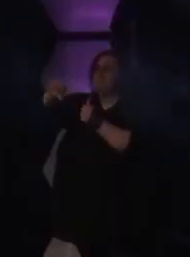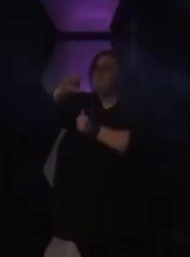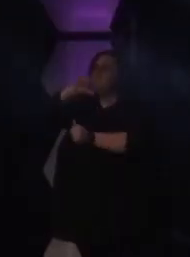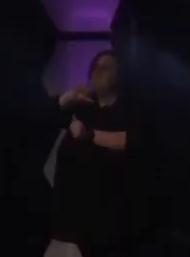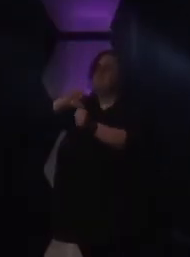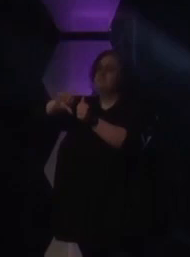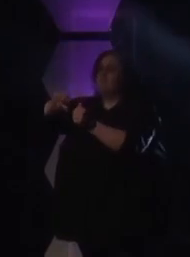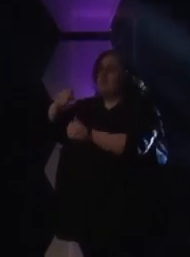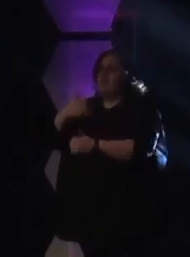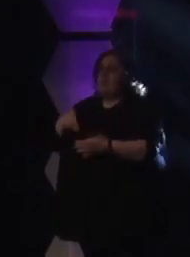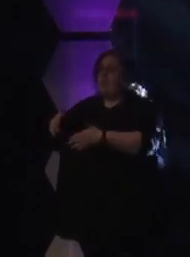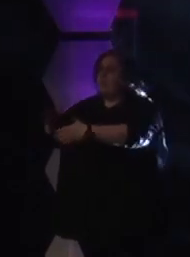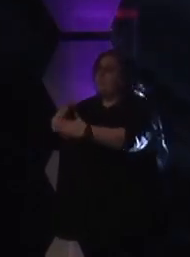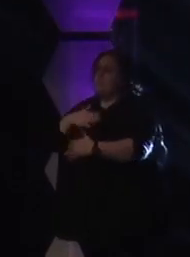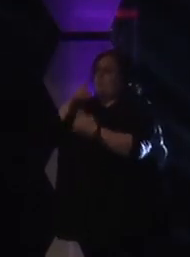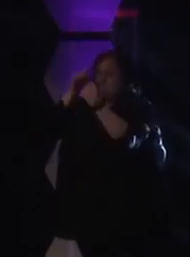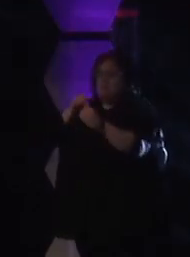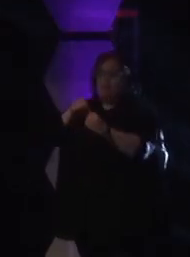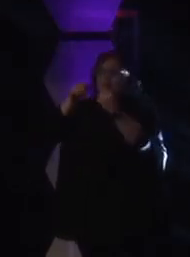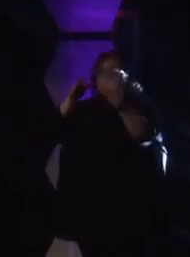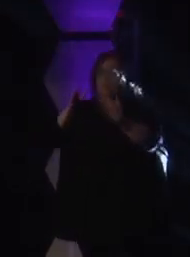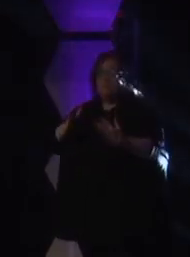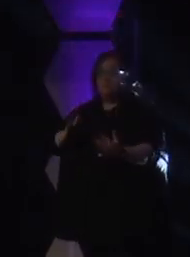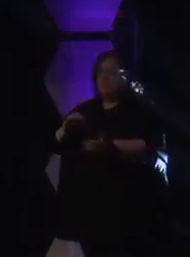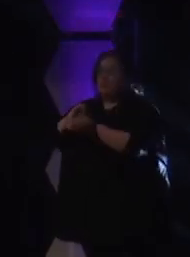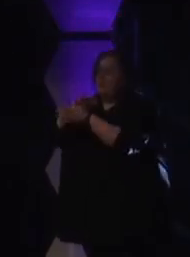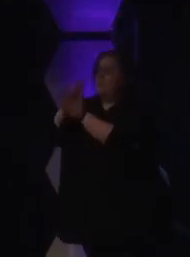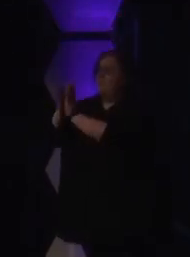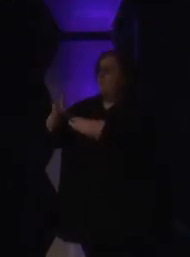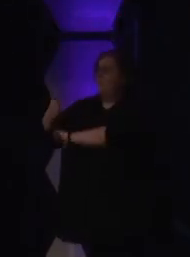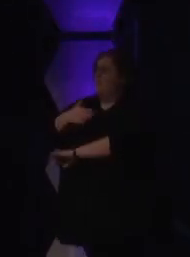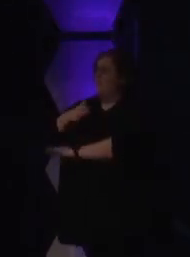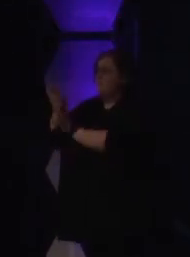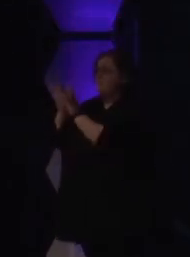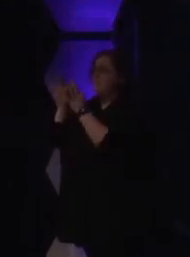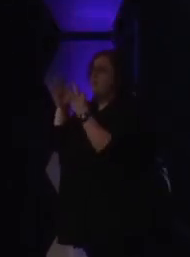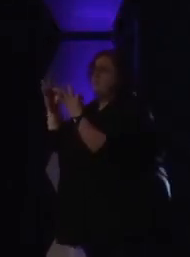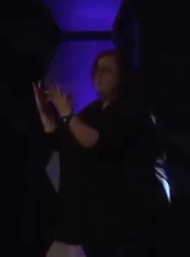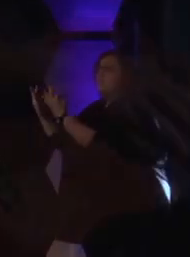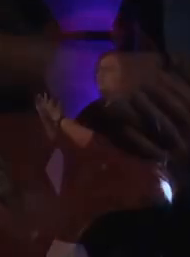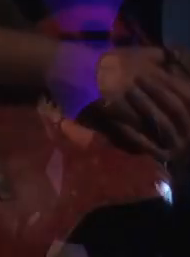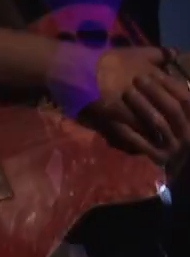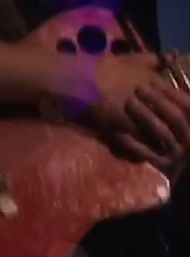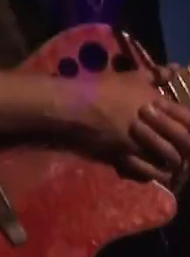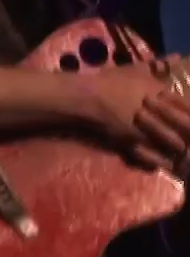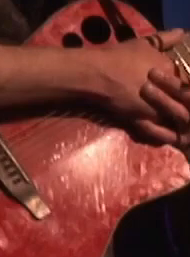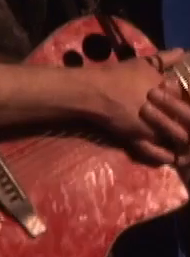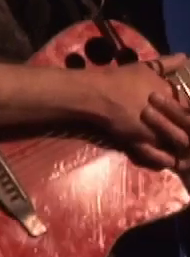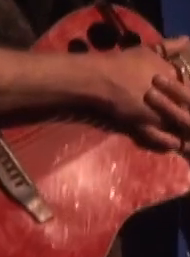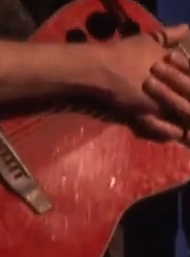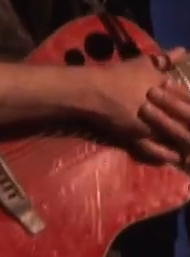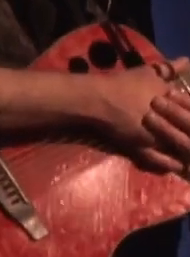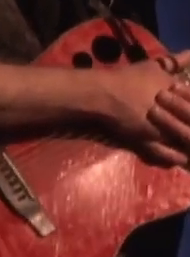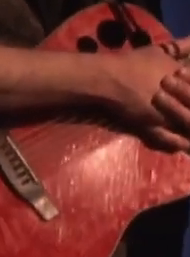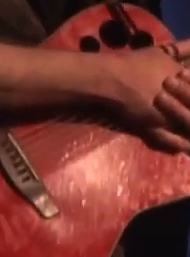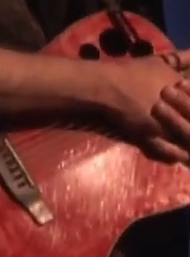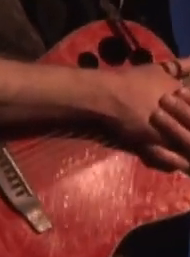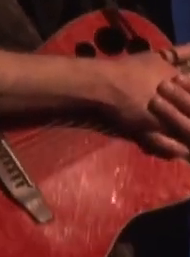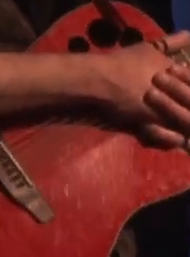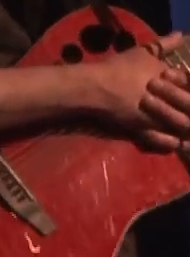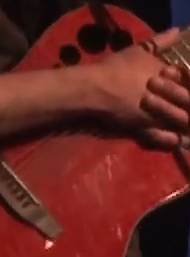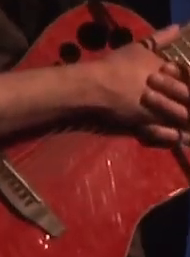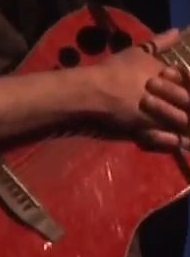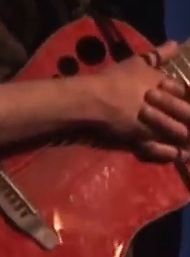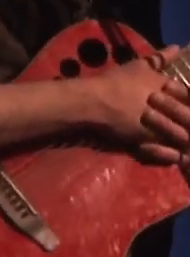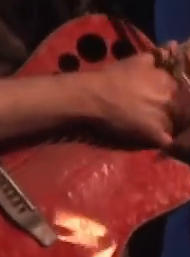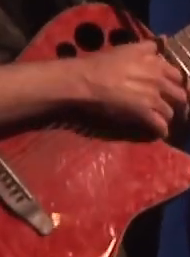each other. Let my enemy be my family. Fill my cup till